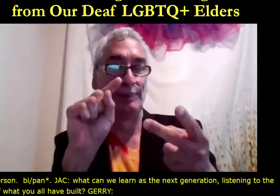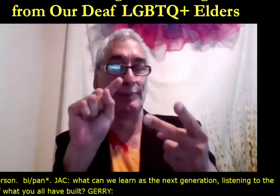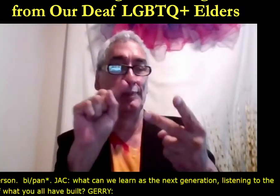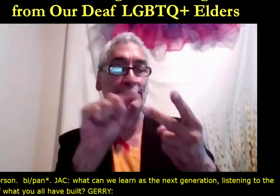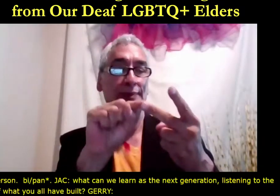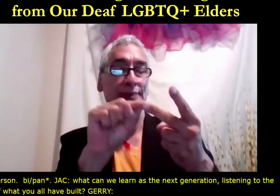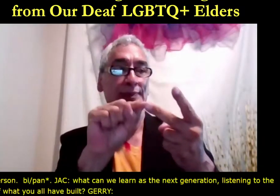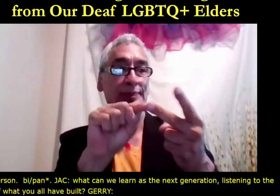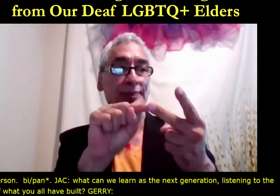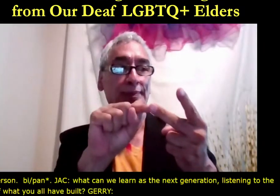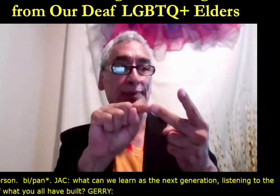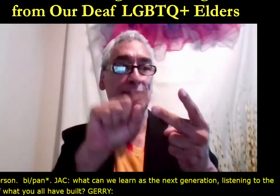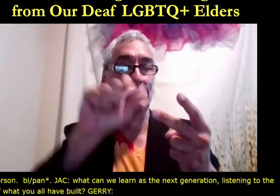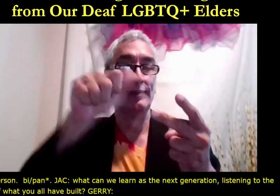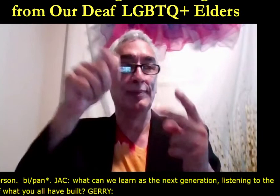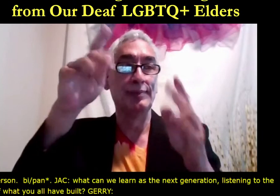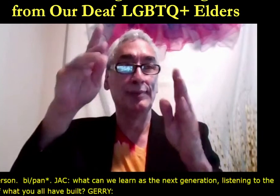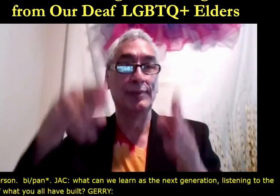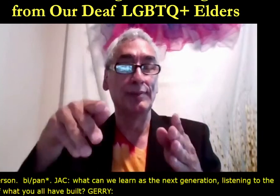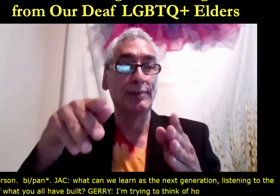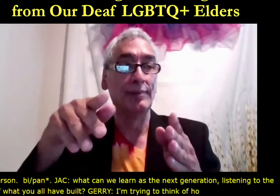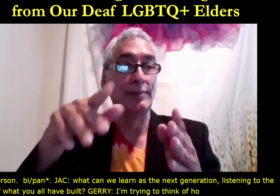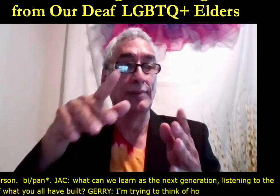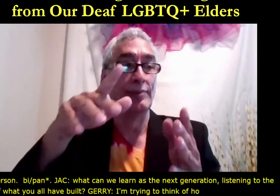in terms of support getting that support